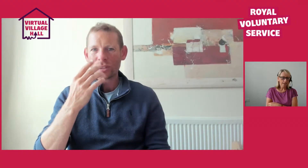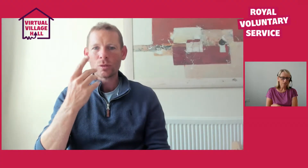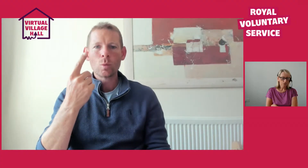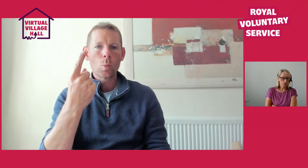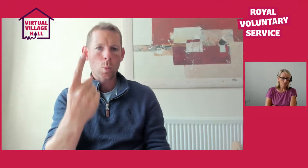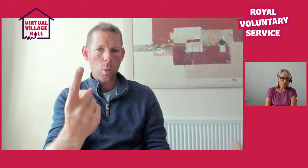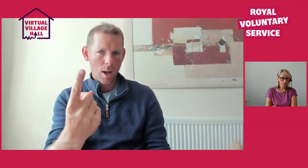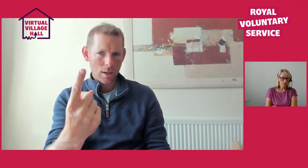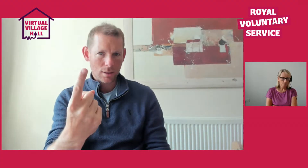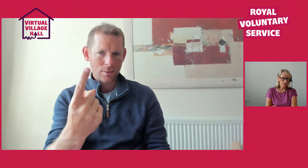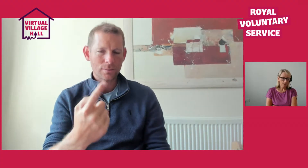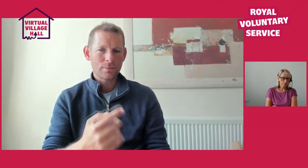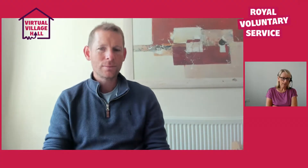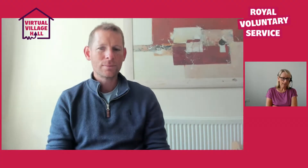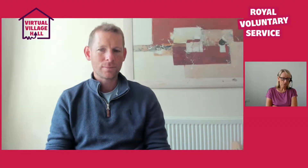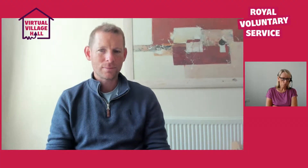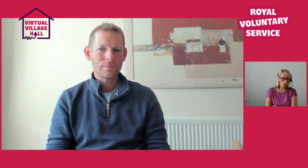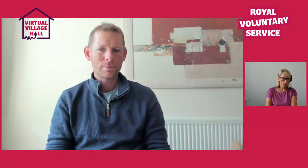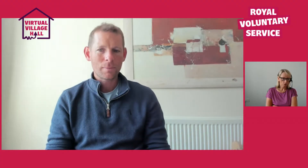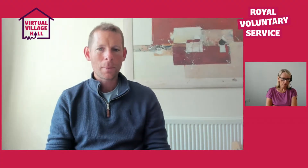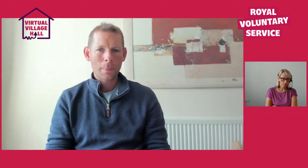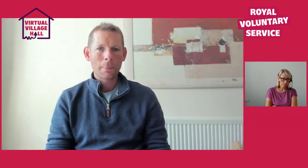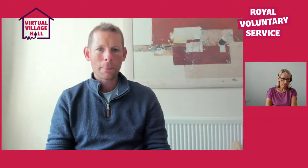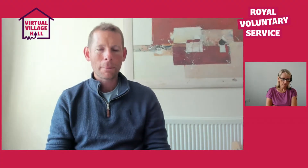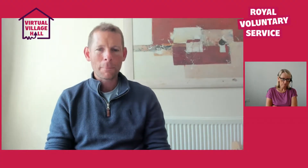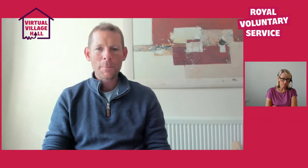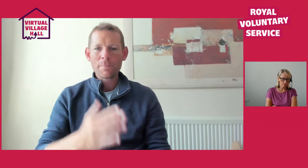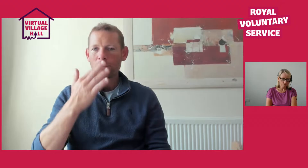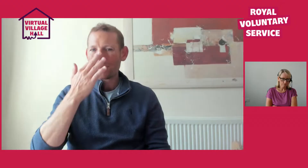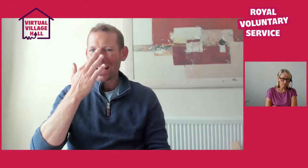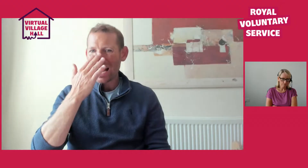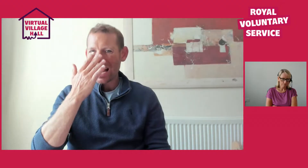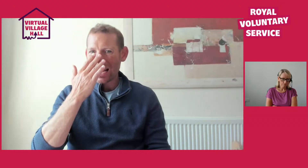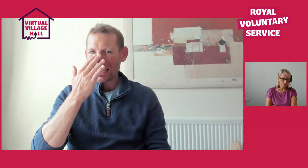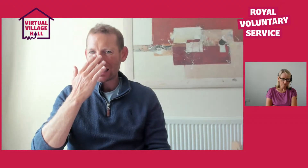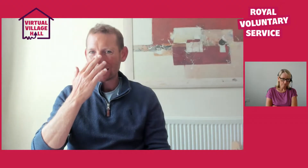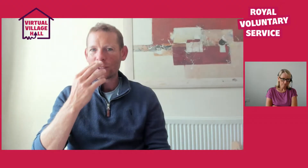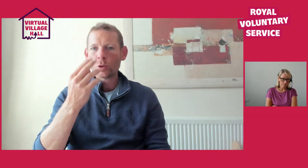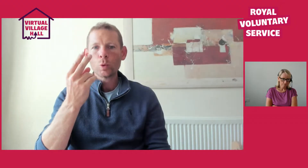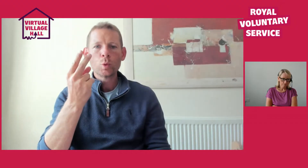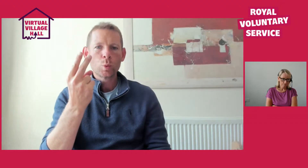Or age, I'm age 1.